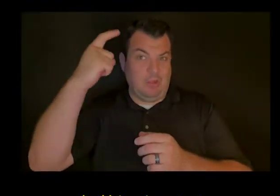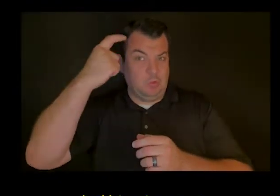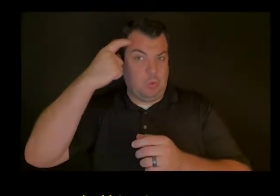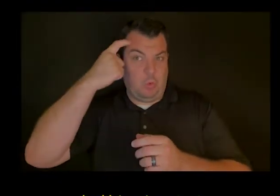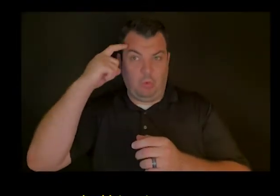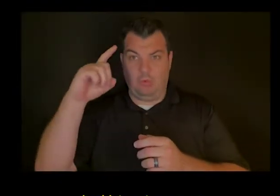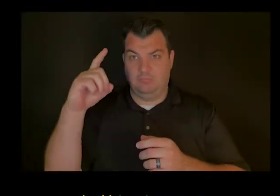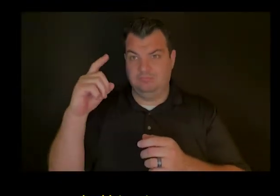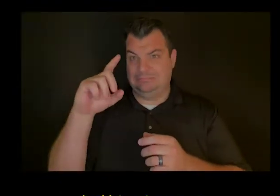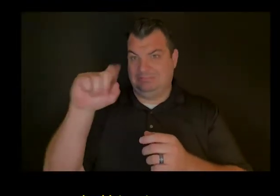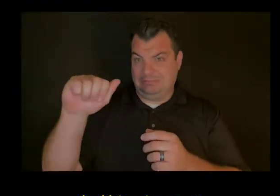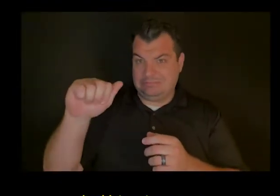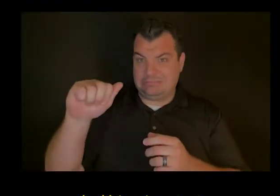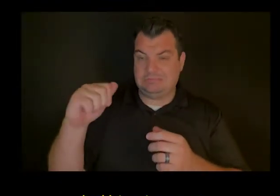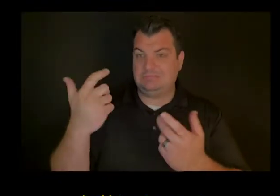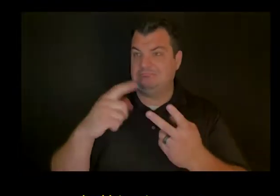impairments, etc.